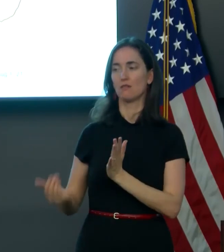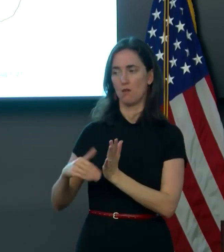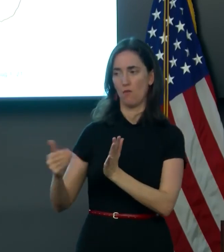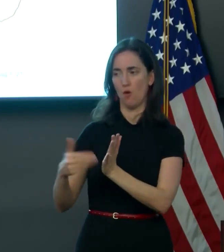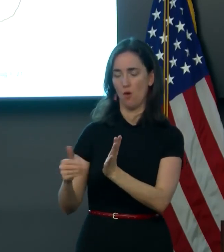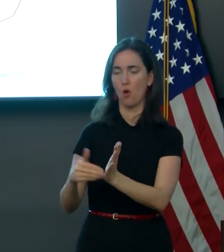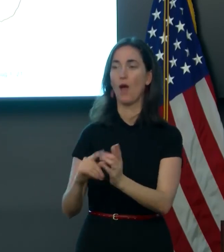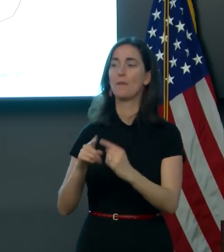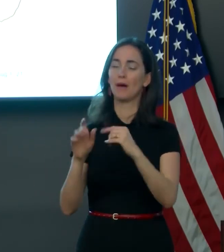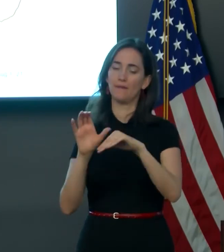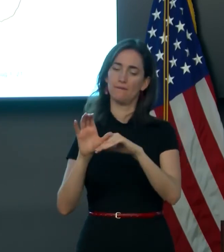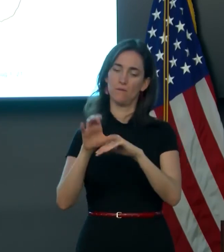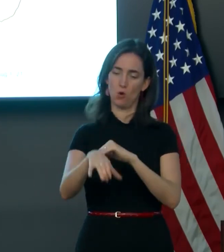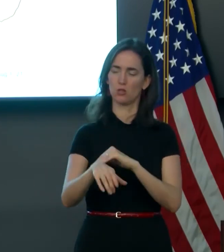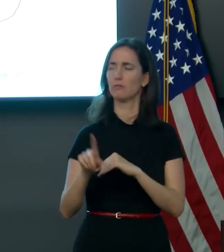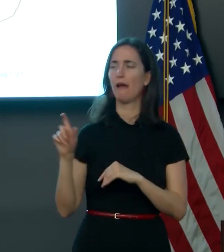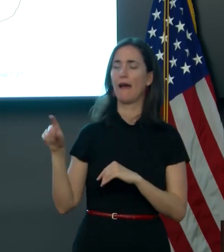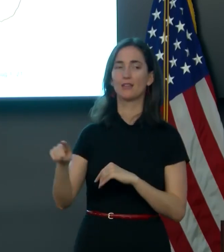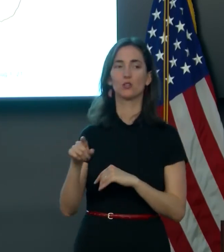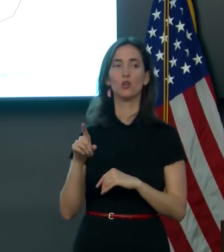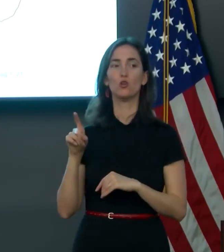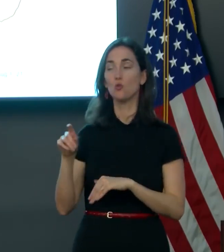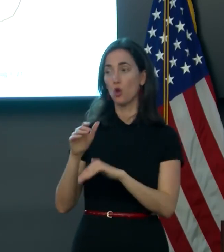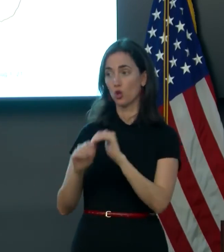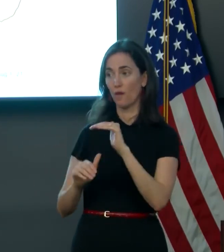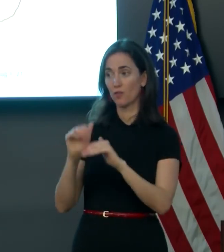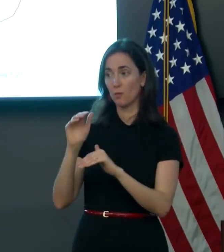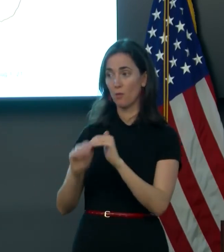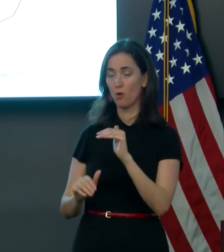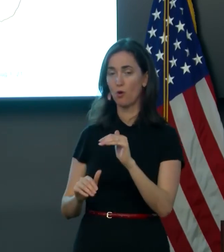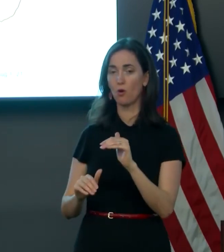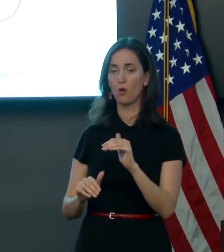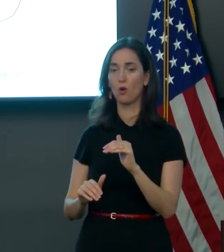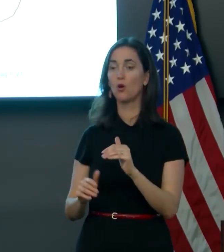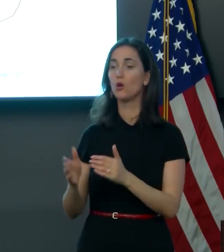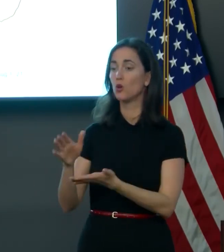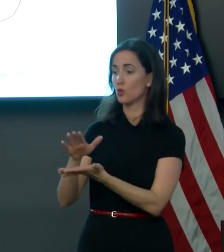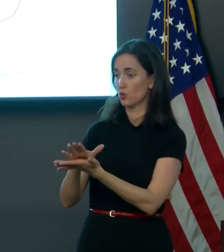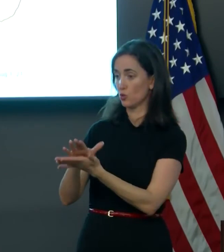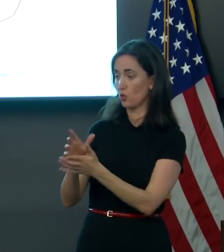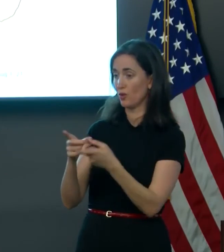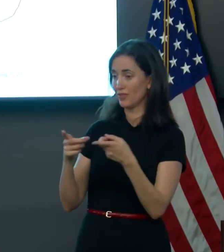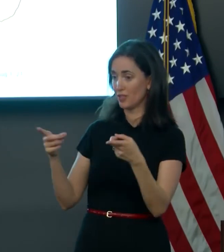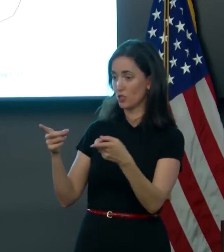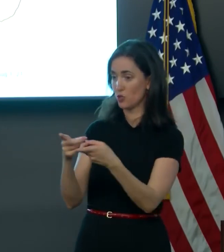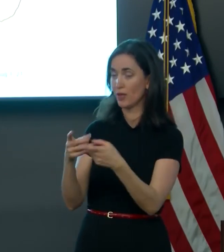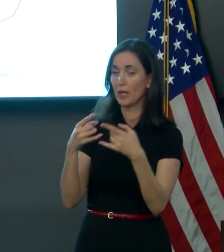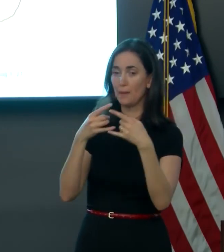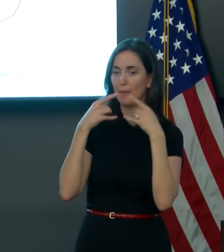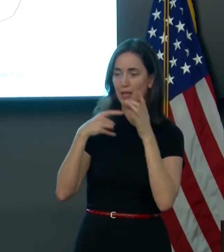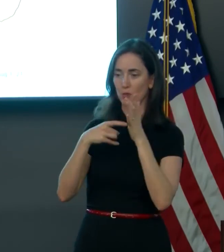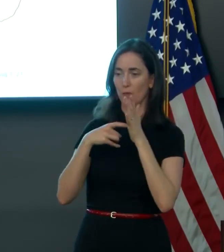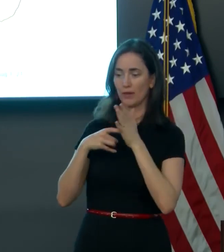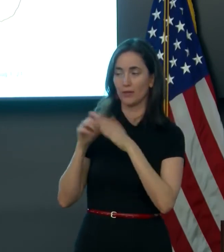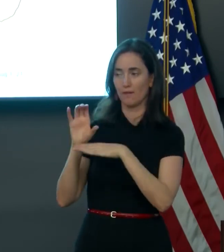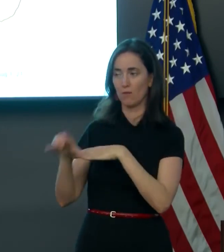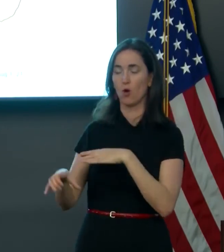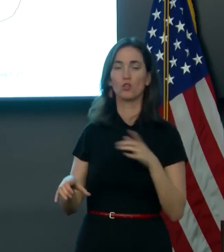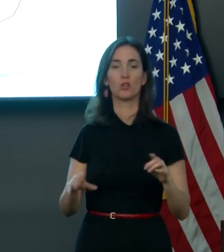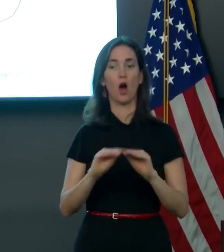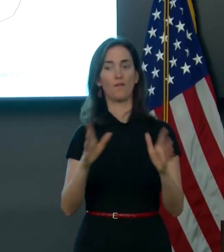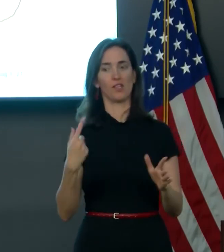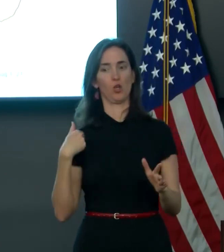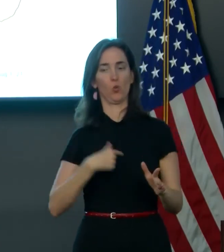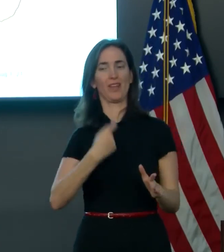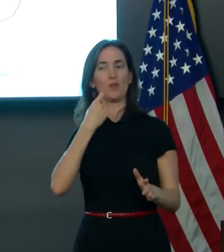actually comfortable that the mask mandate is being enforced in these school districts? I mean, obviously, we were at a BESI meeting